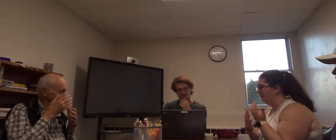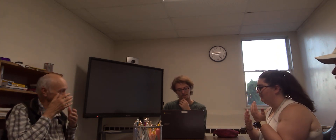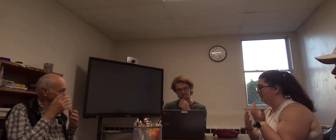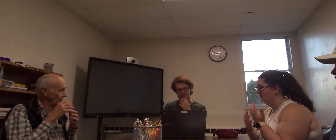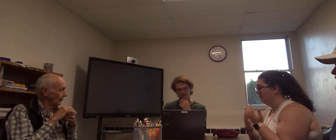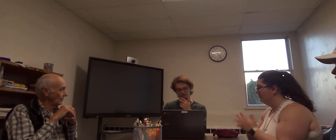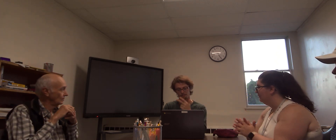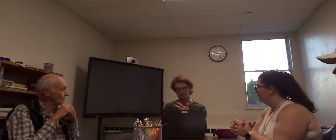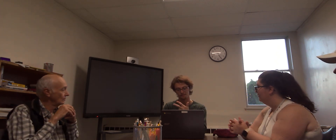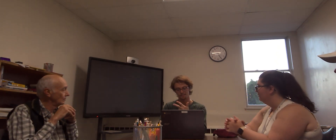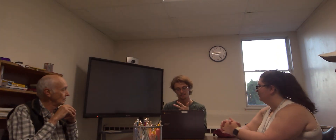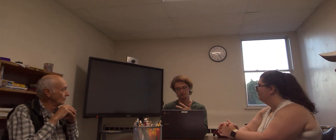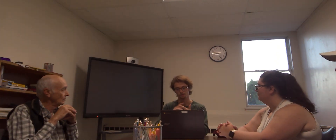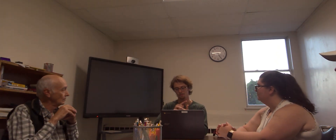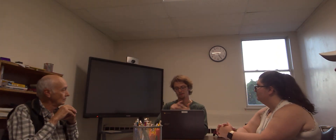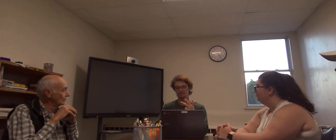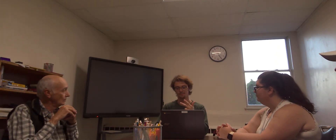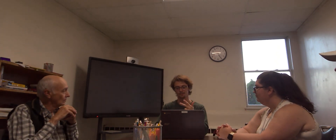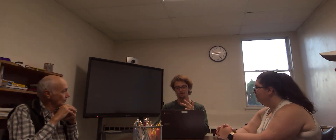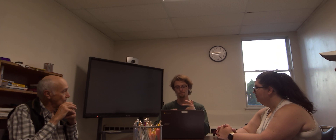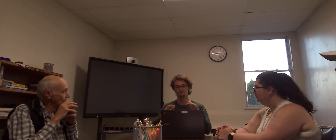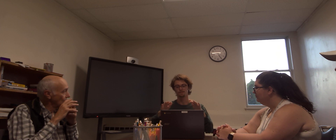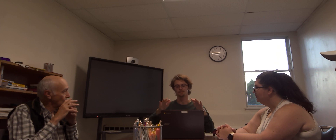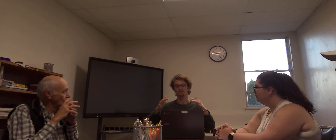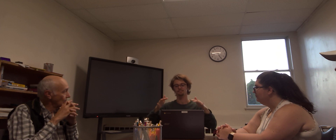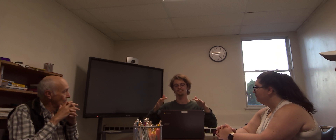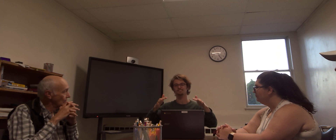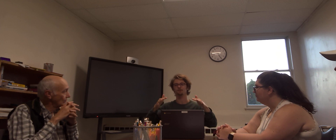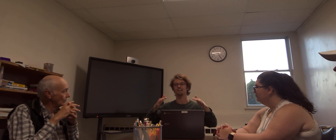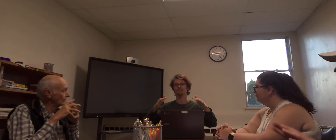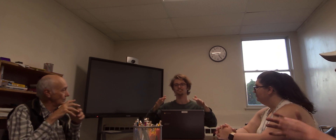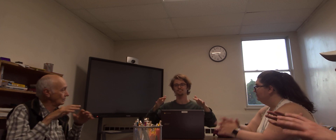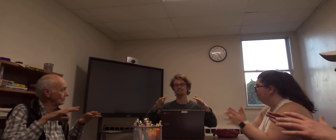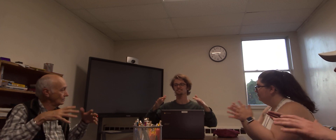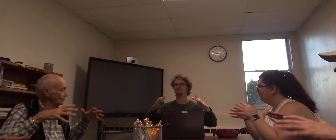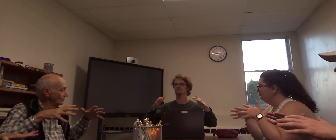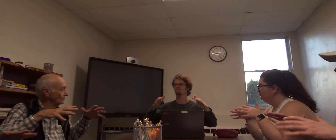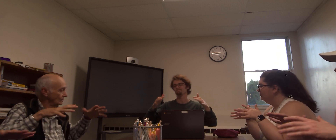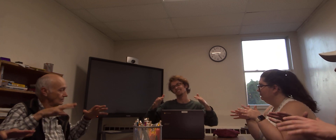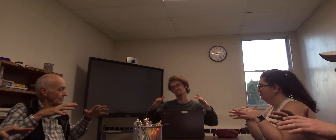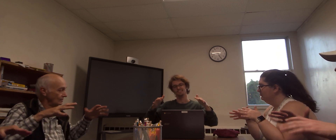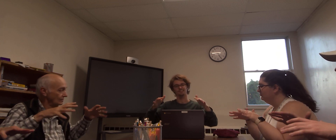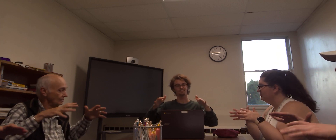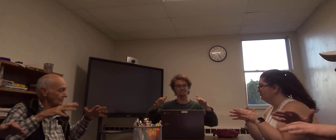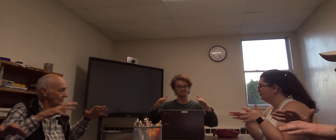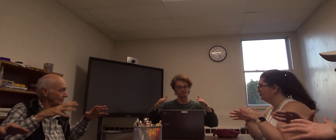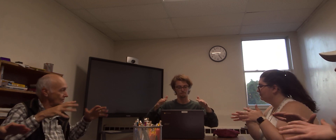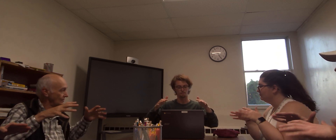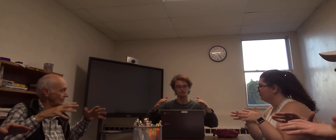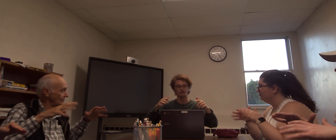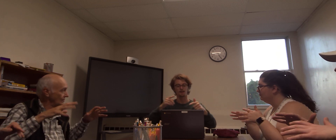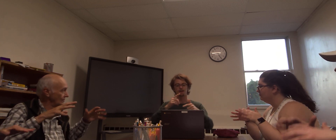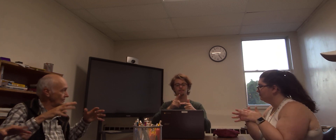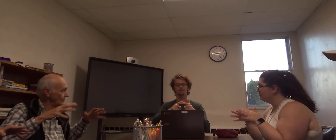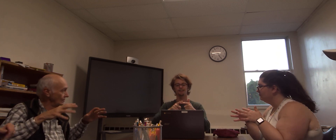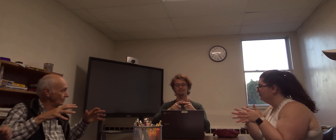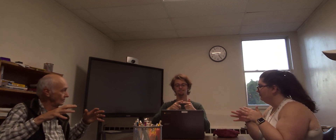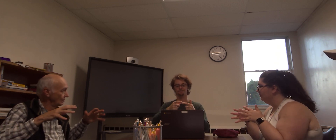Here's another 3 I'm gonna couple with one another. Nervous or anxious, easy enough. Then we have a